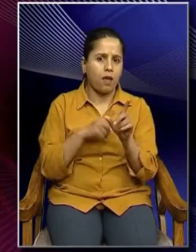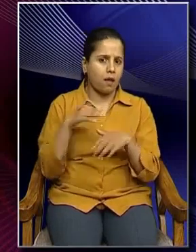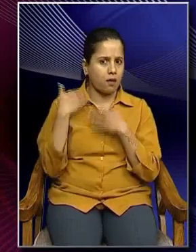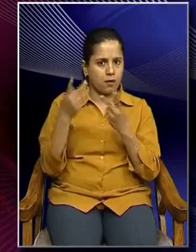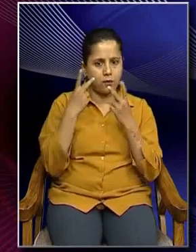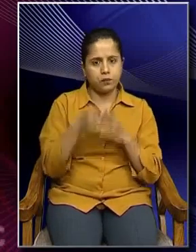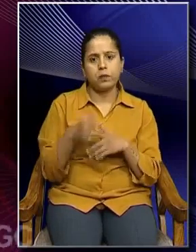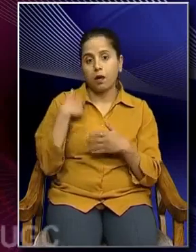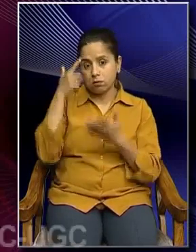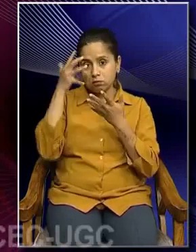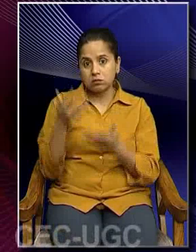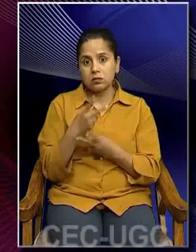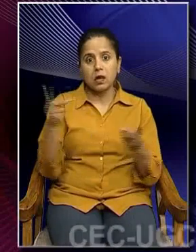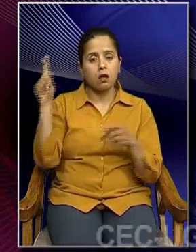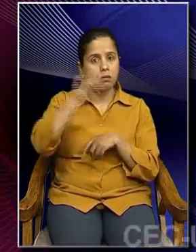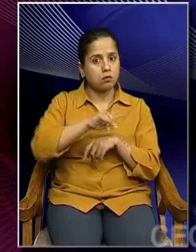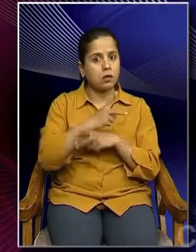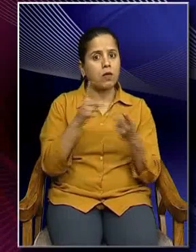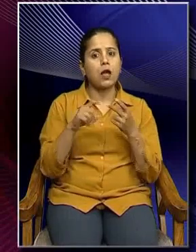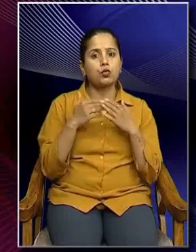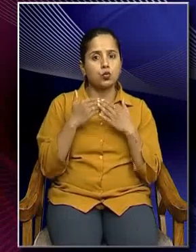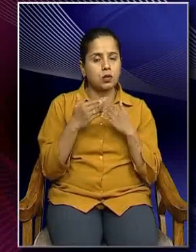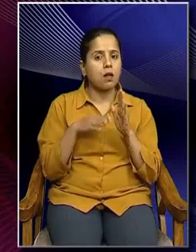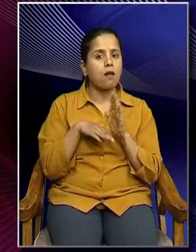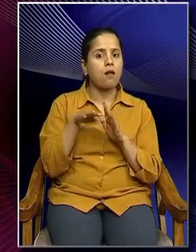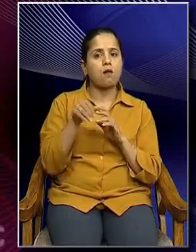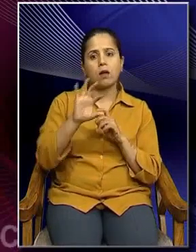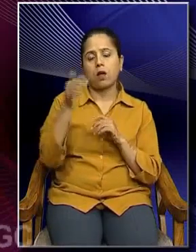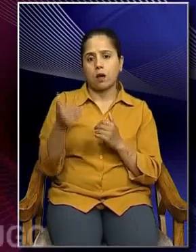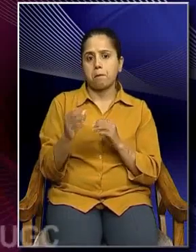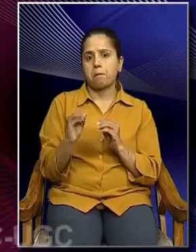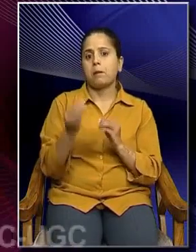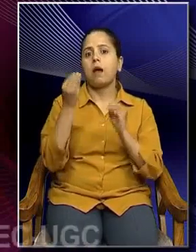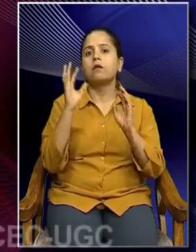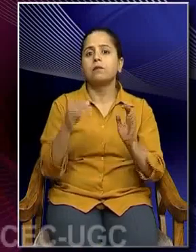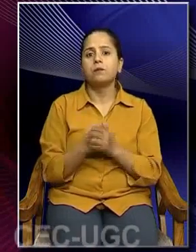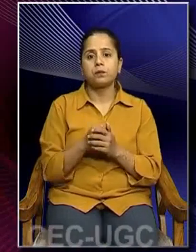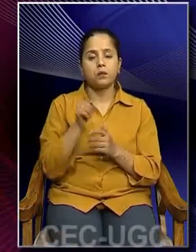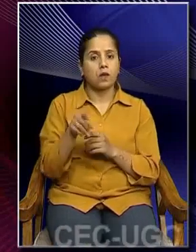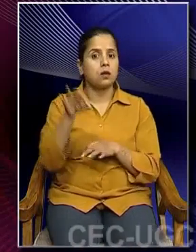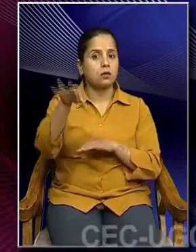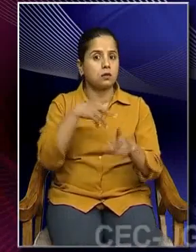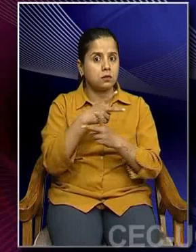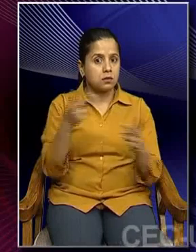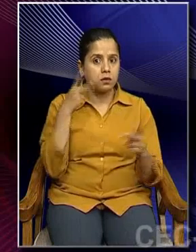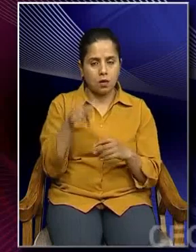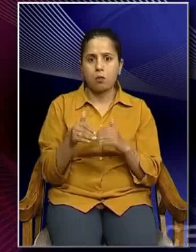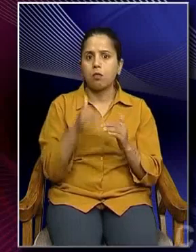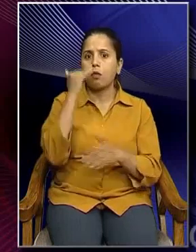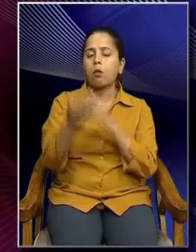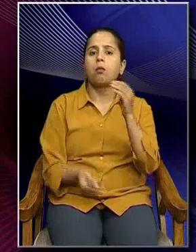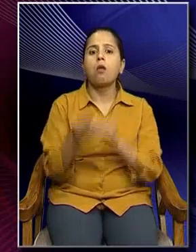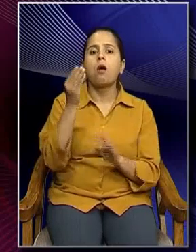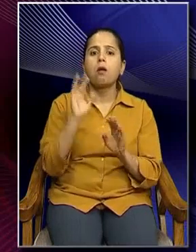the burden of poverty has come down, education level in the country has improved, but urbanization levels are also very rising. But